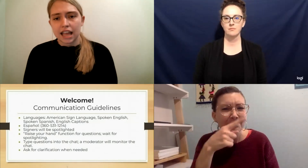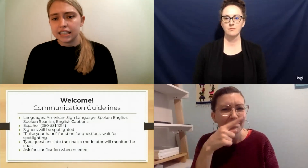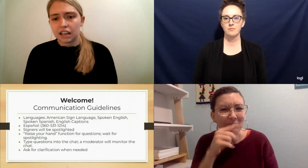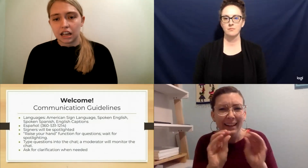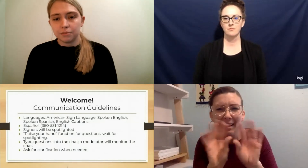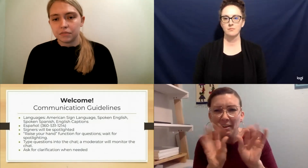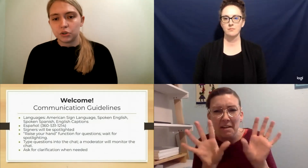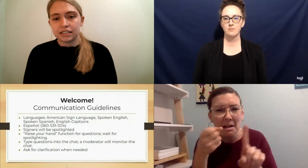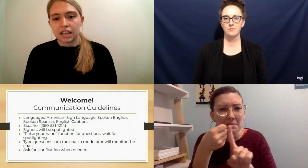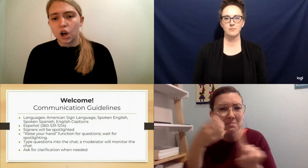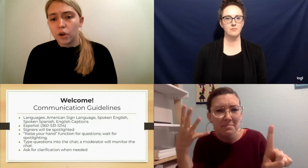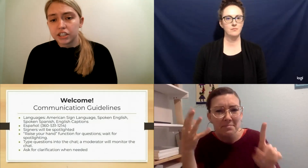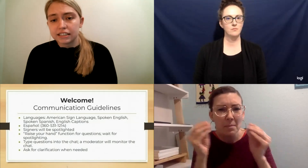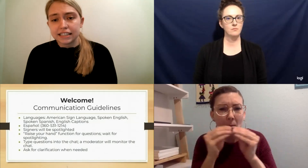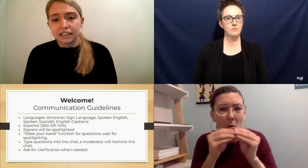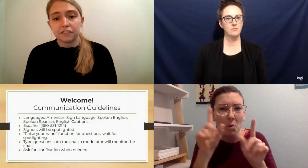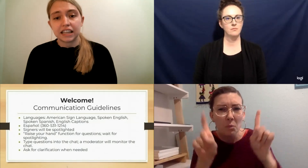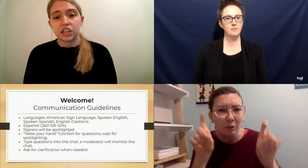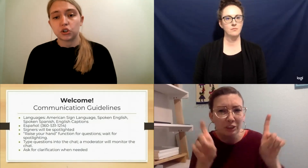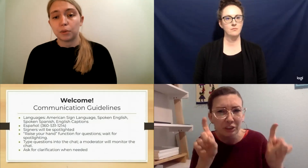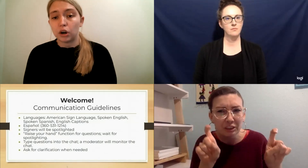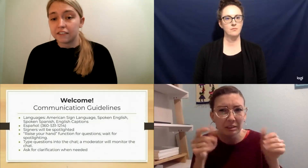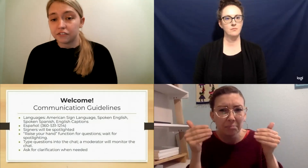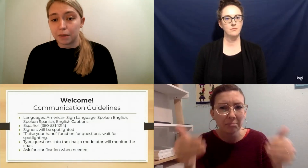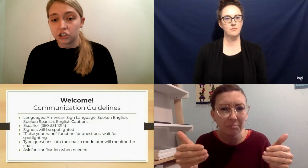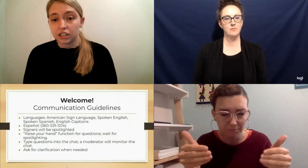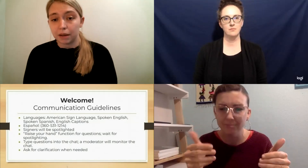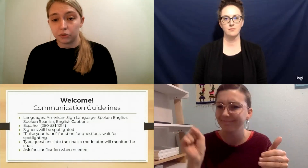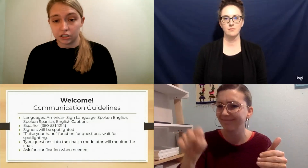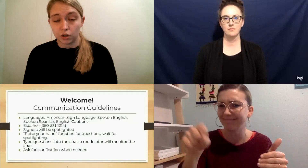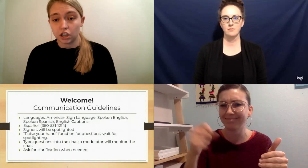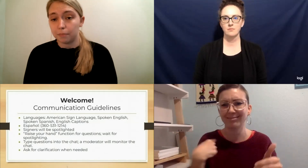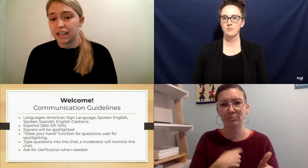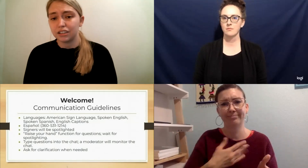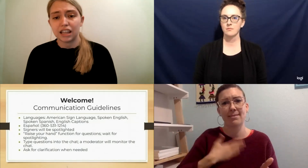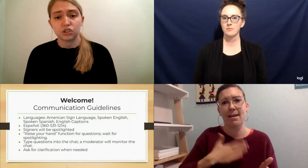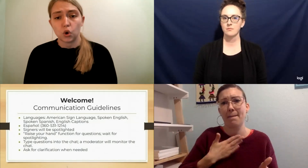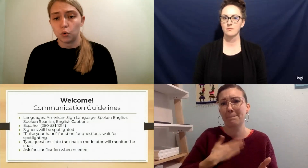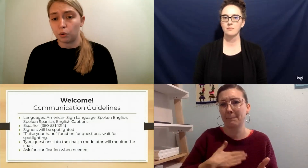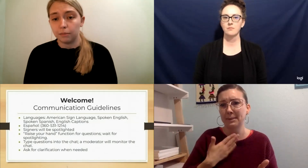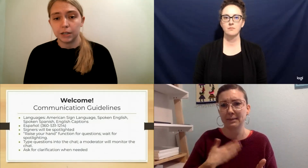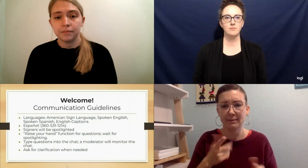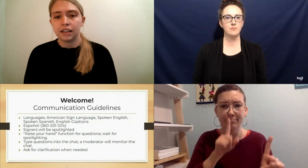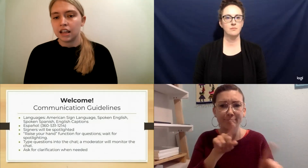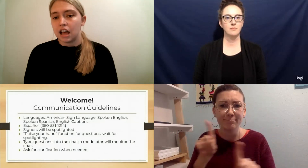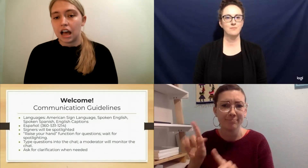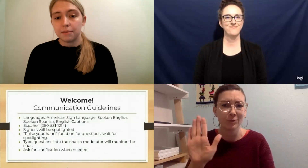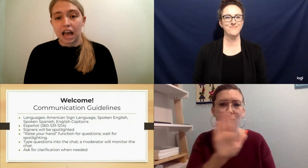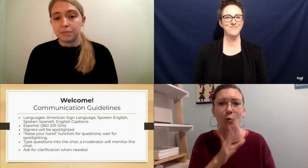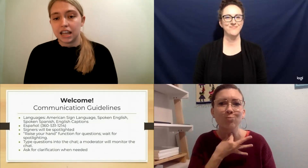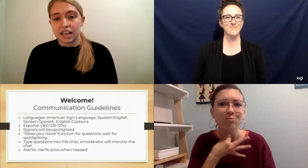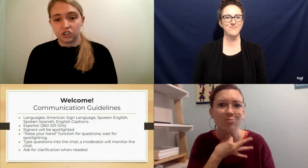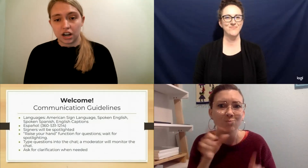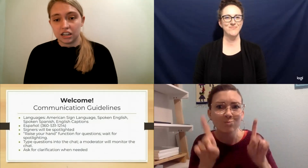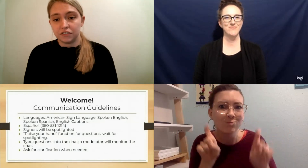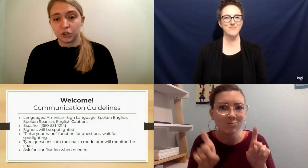Yeah, anytime you can say, oh, I just need clarification or more information about this one topic. That's no problem. I am